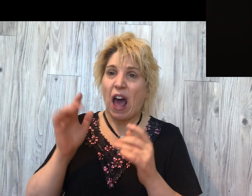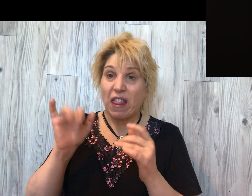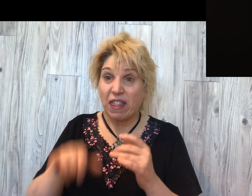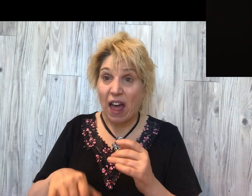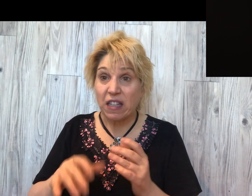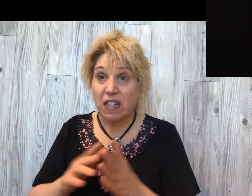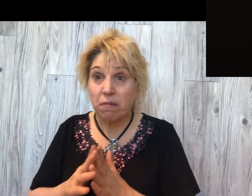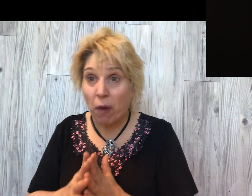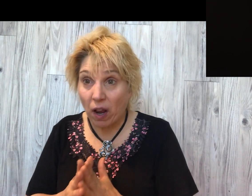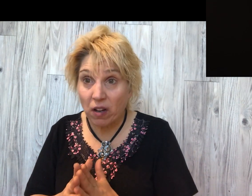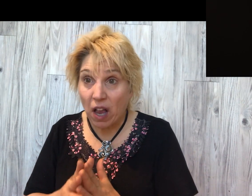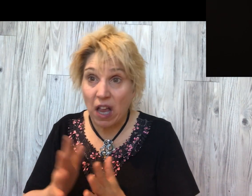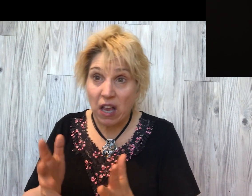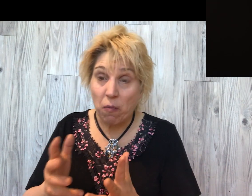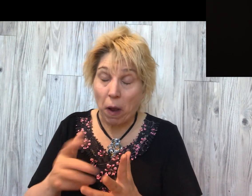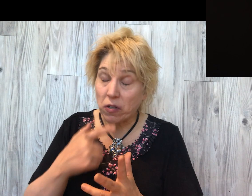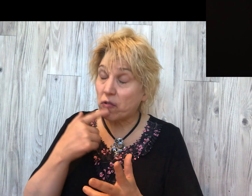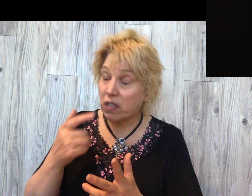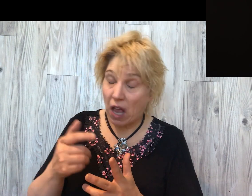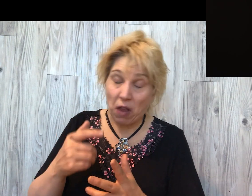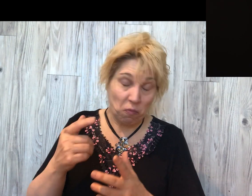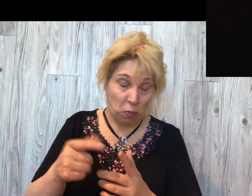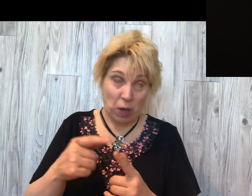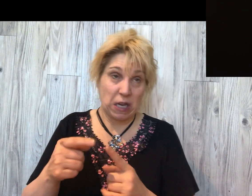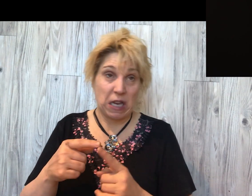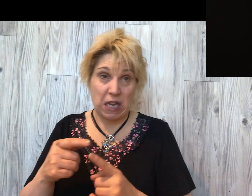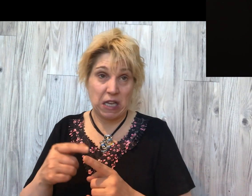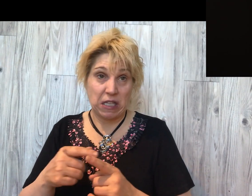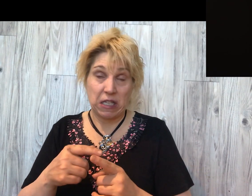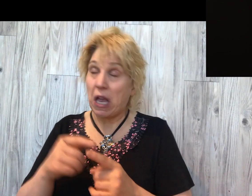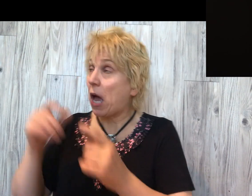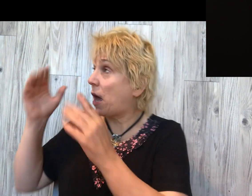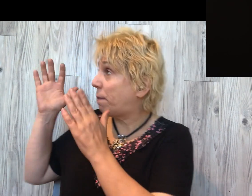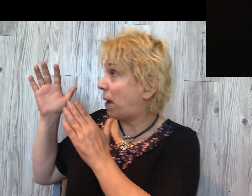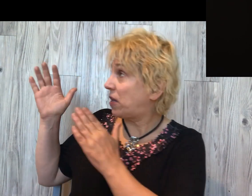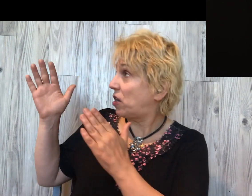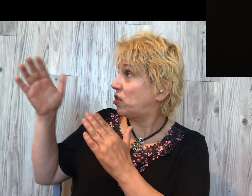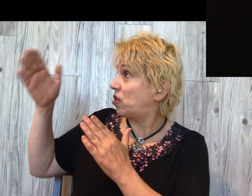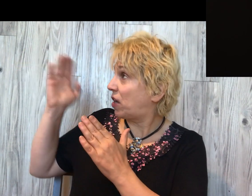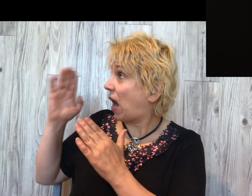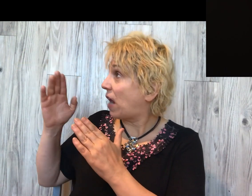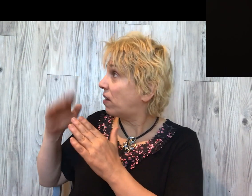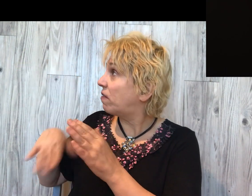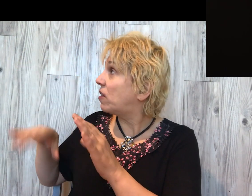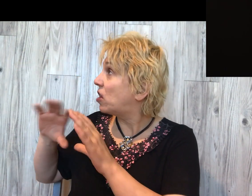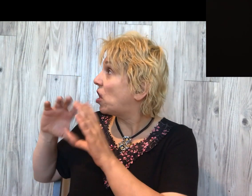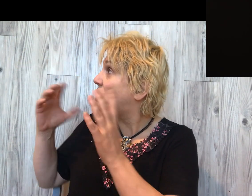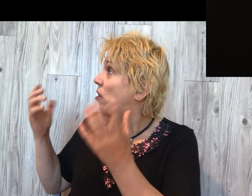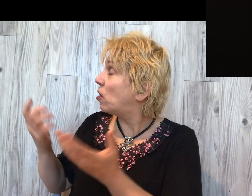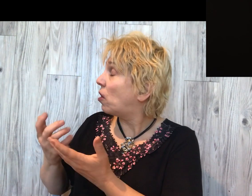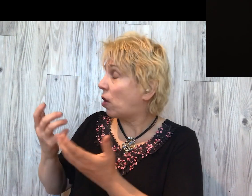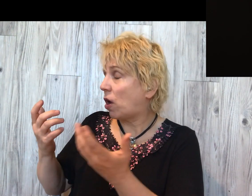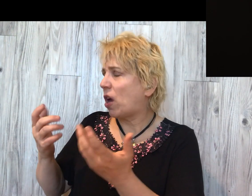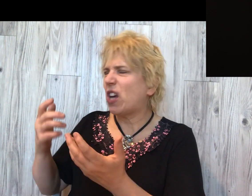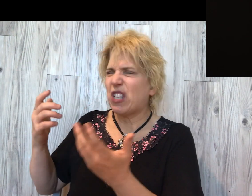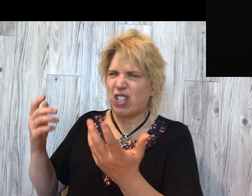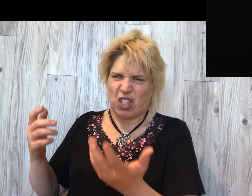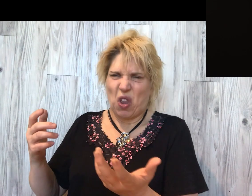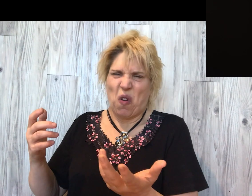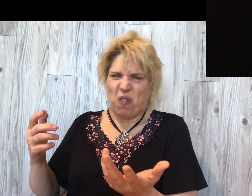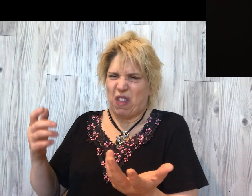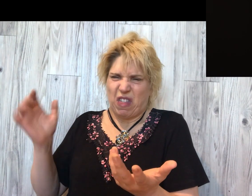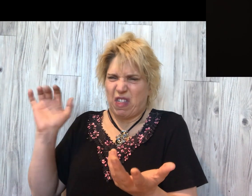his prayer? This is what he wants to say when he has the ear of the God of the universe? The good guy's prayer